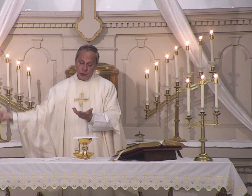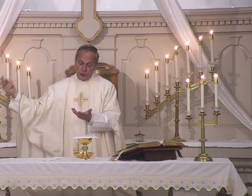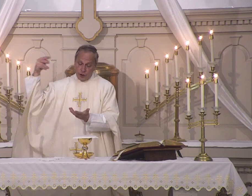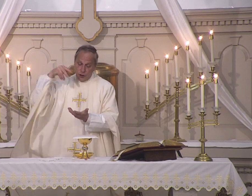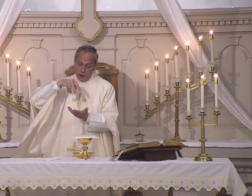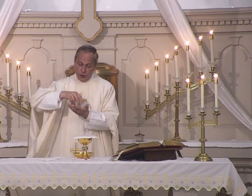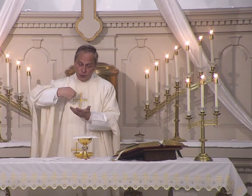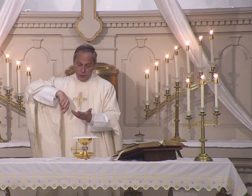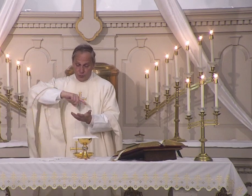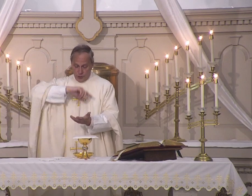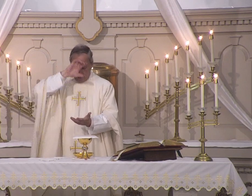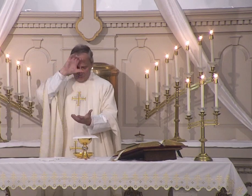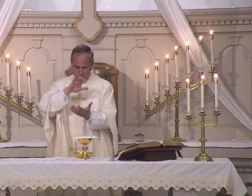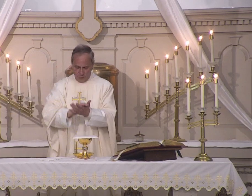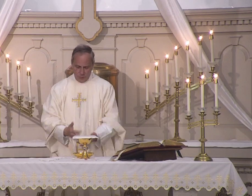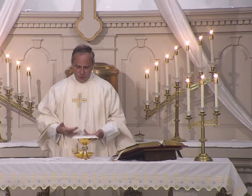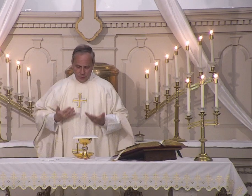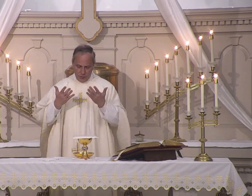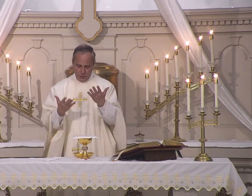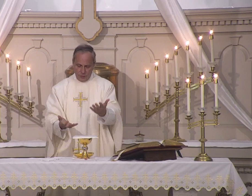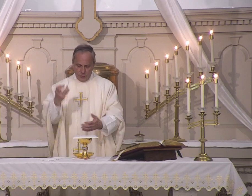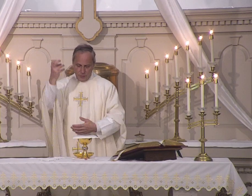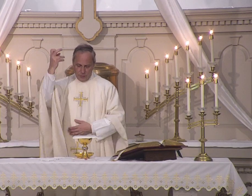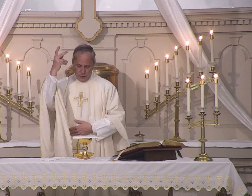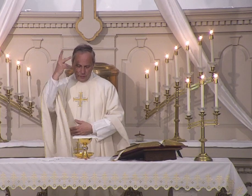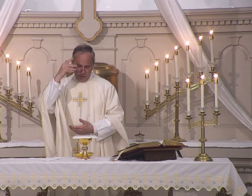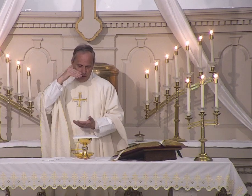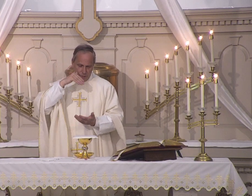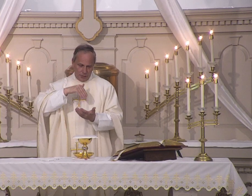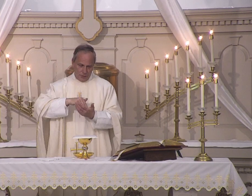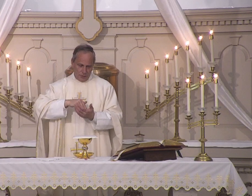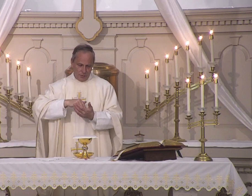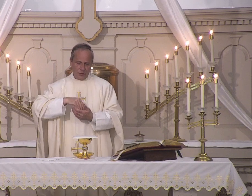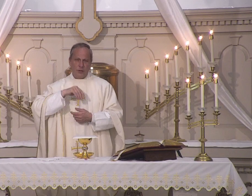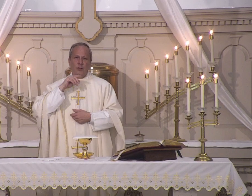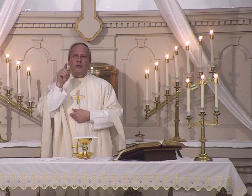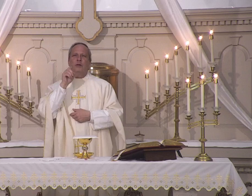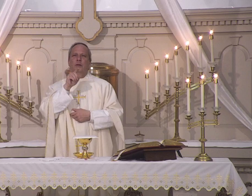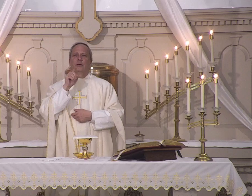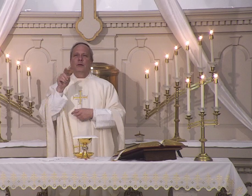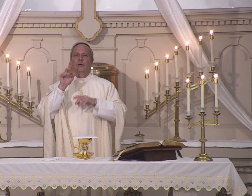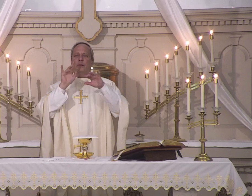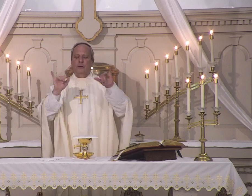your resurrection until you come again.